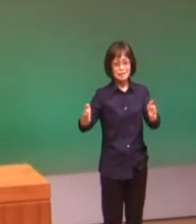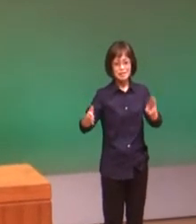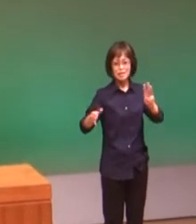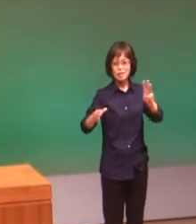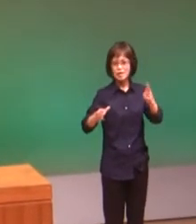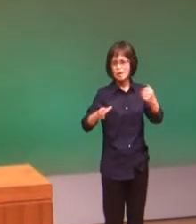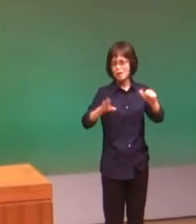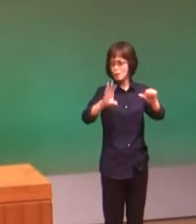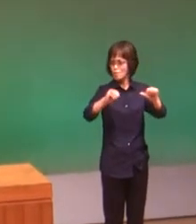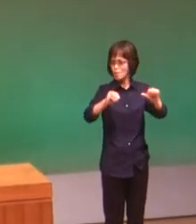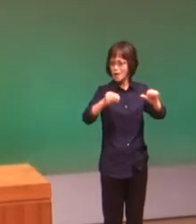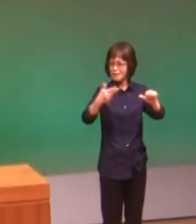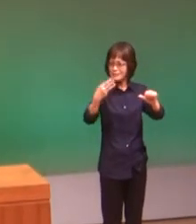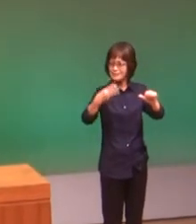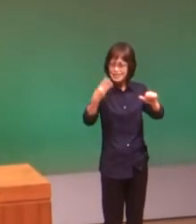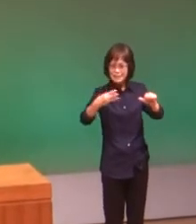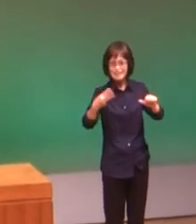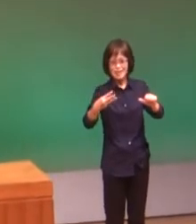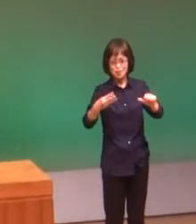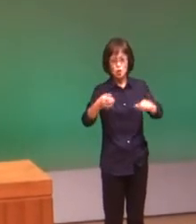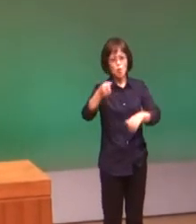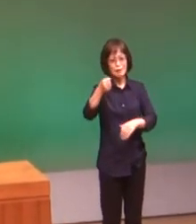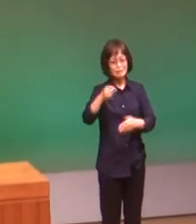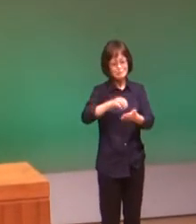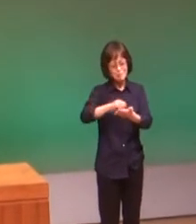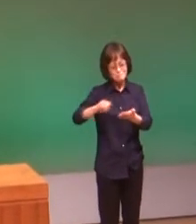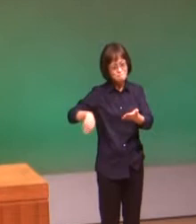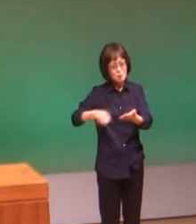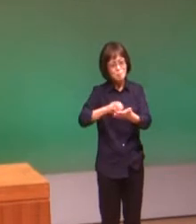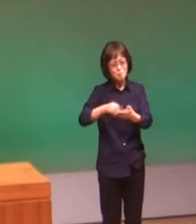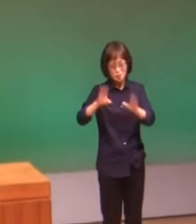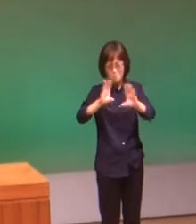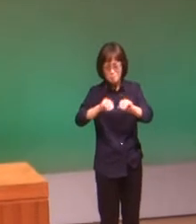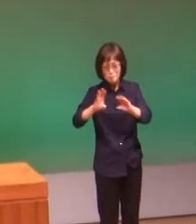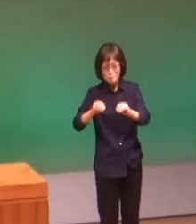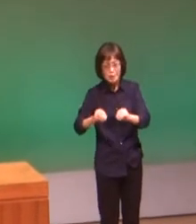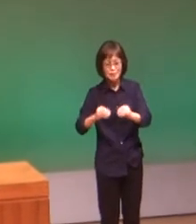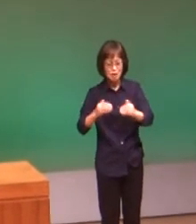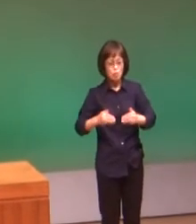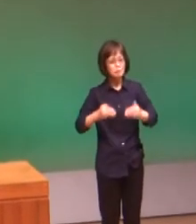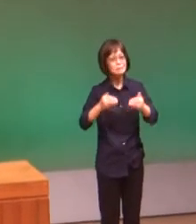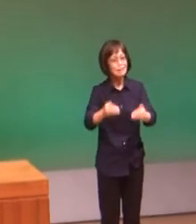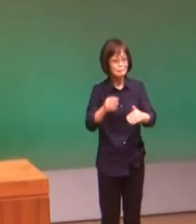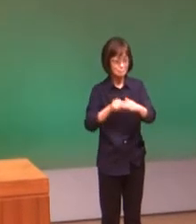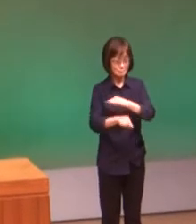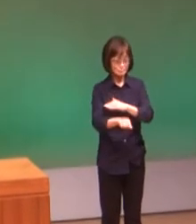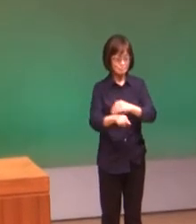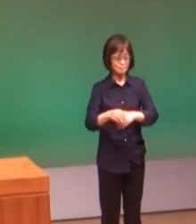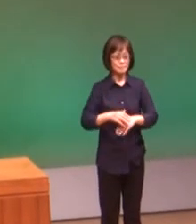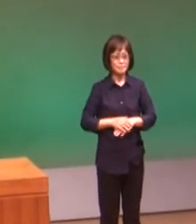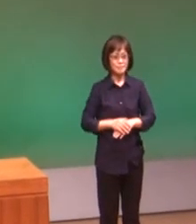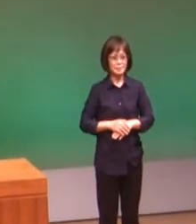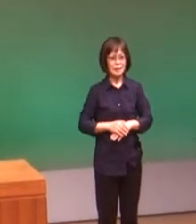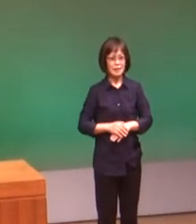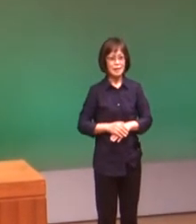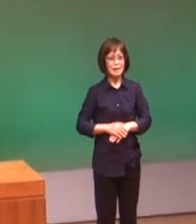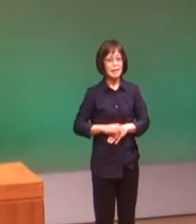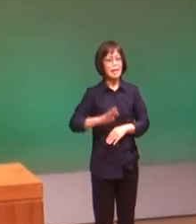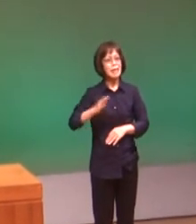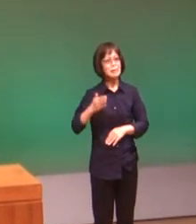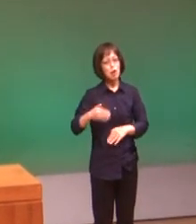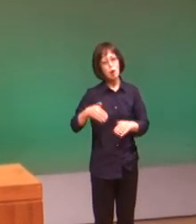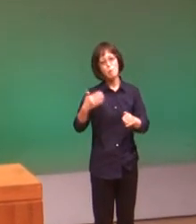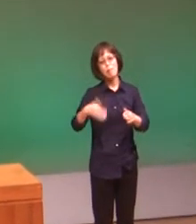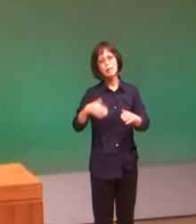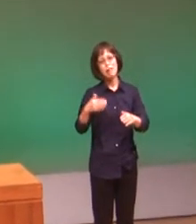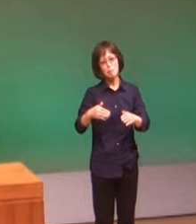53,000 nuclear weapons in roughly the past quarter century. But we still, of course, have far too